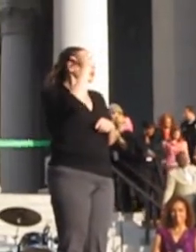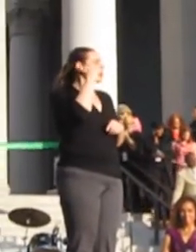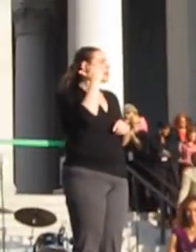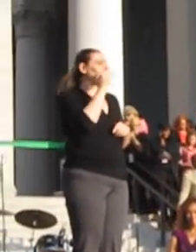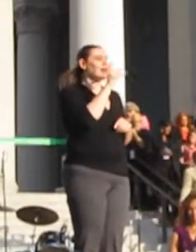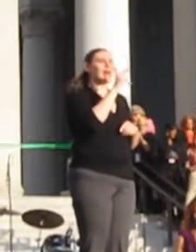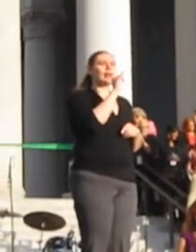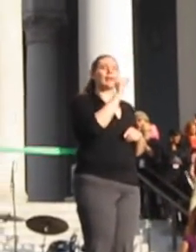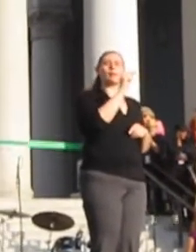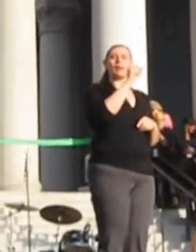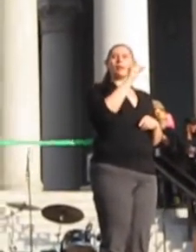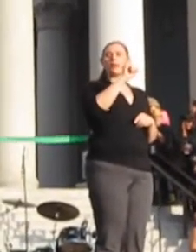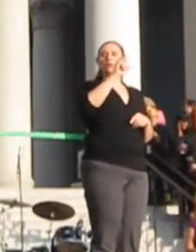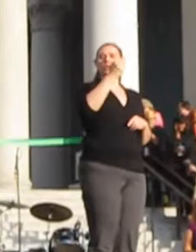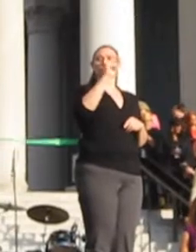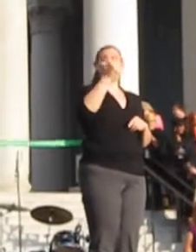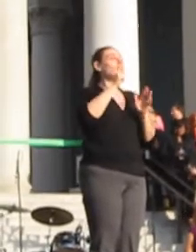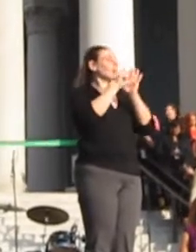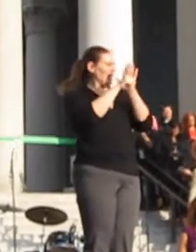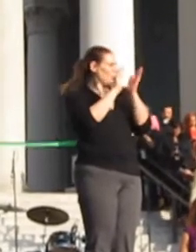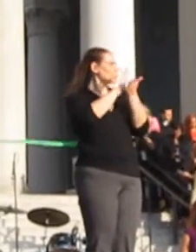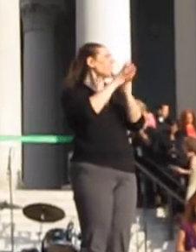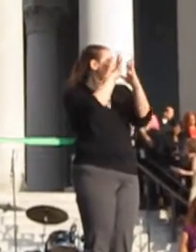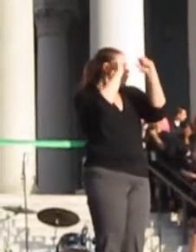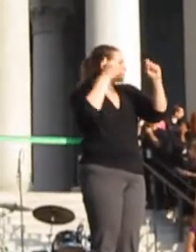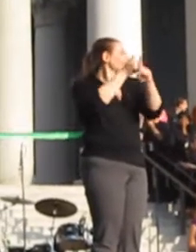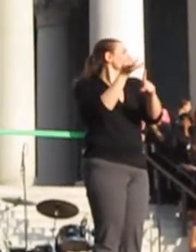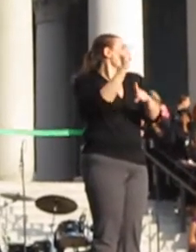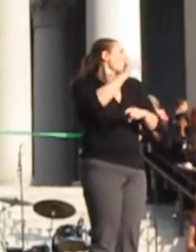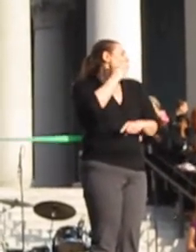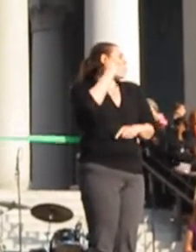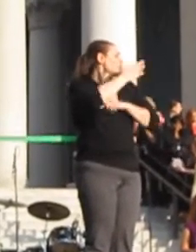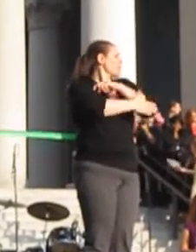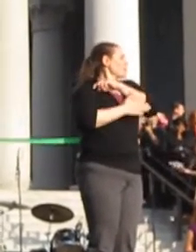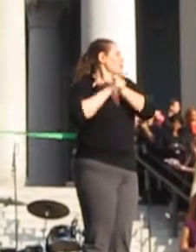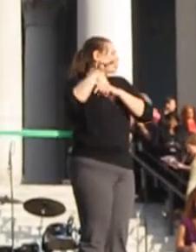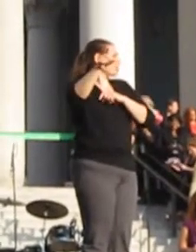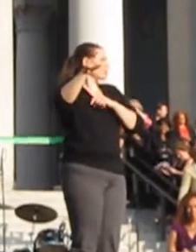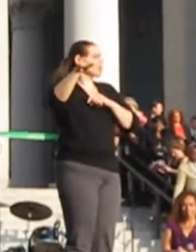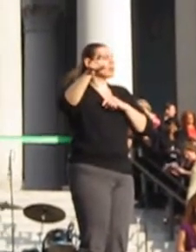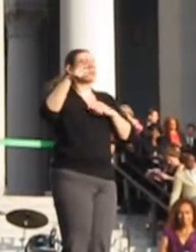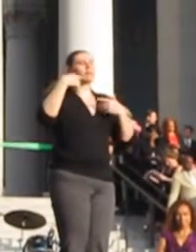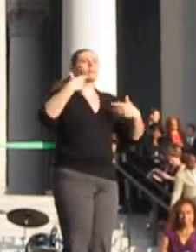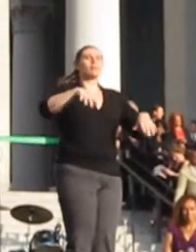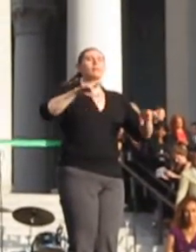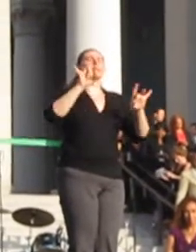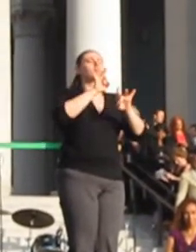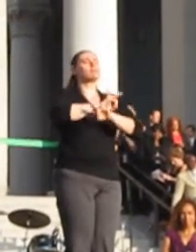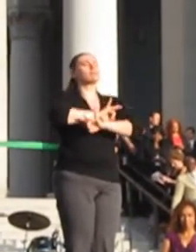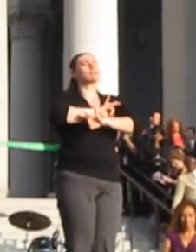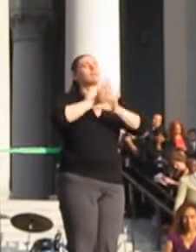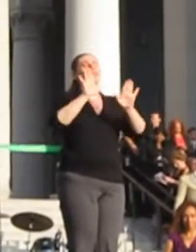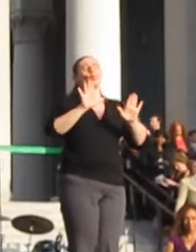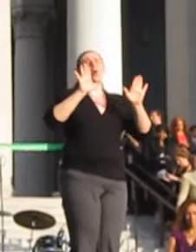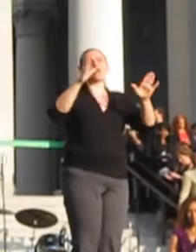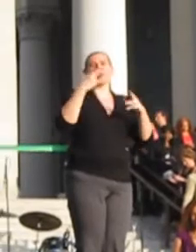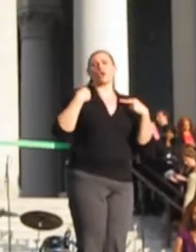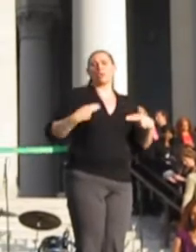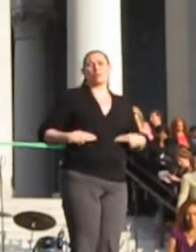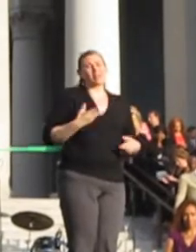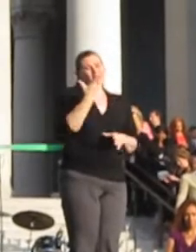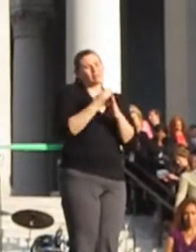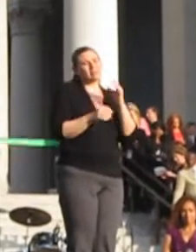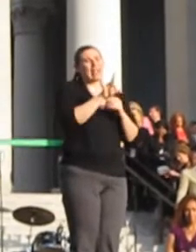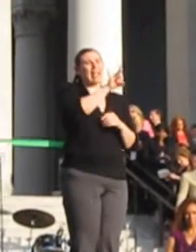Kim Dae-jung, who later became the president of his country. He was a magnificent human being. Died at